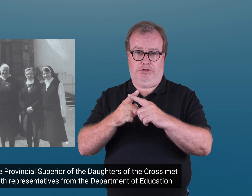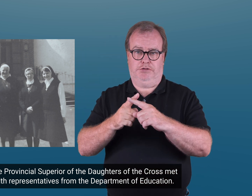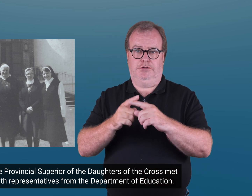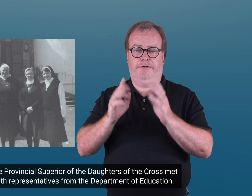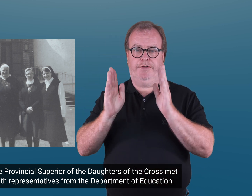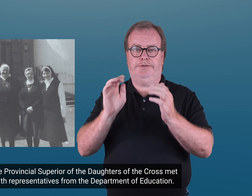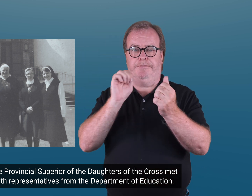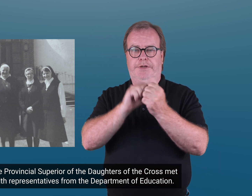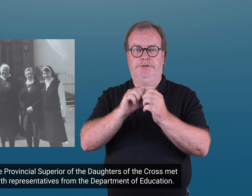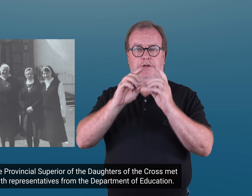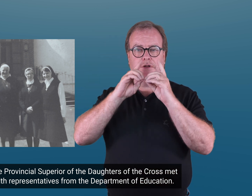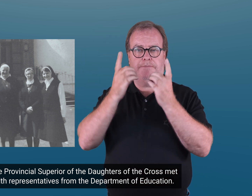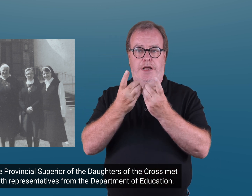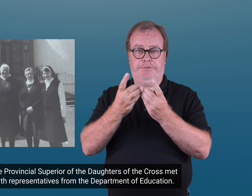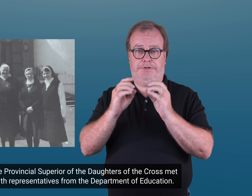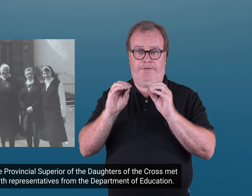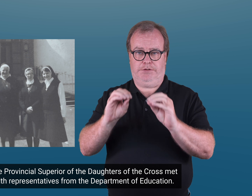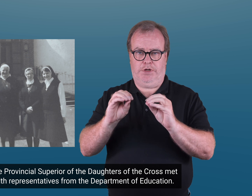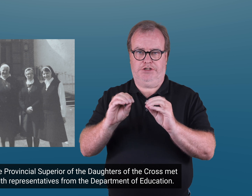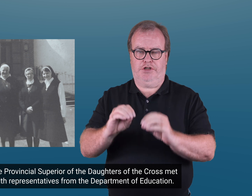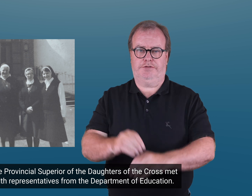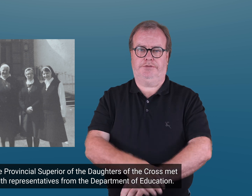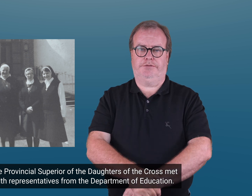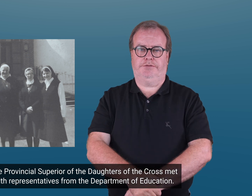met with representatives from the Department of Education.